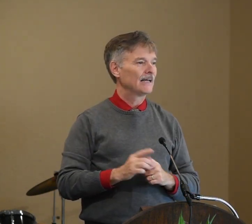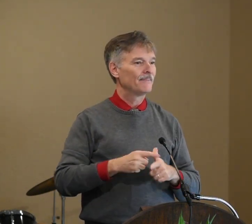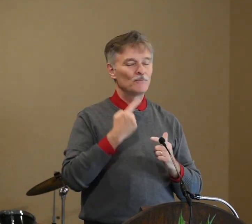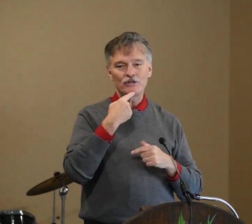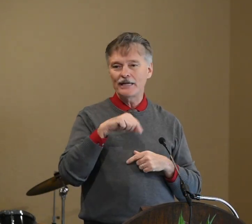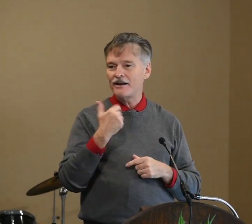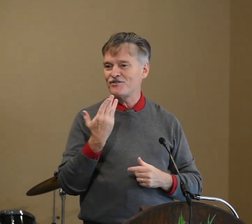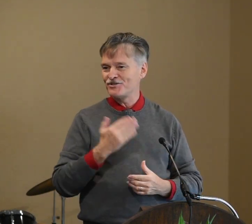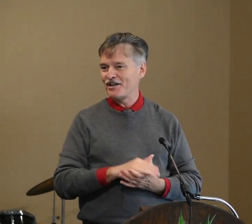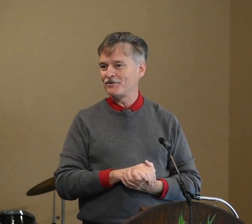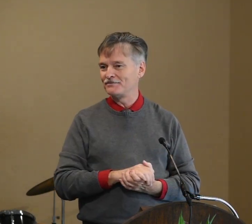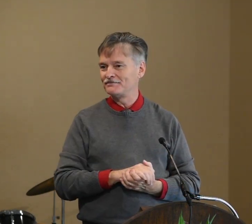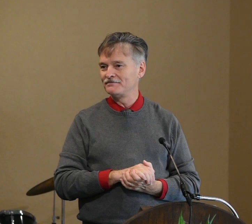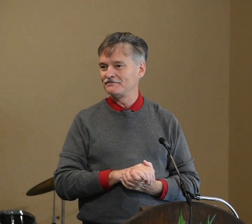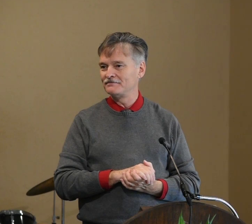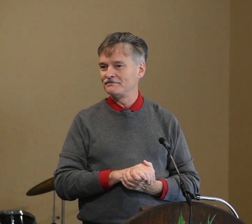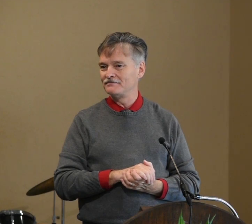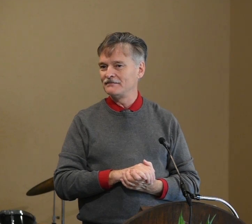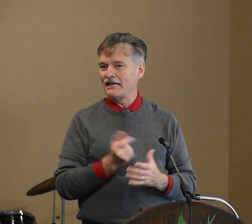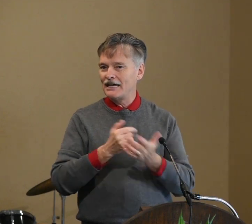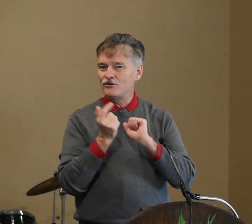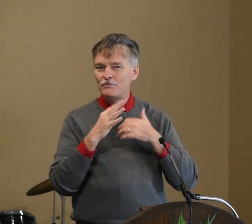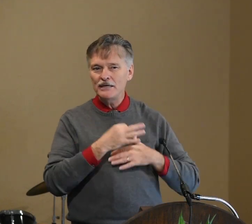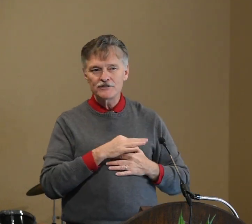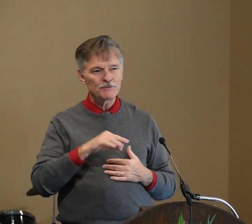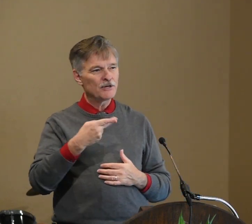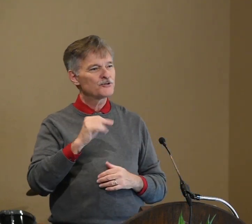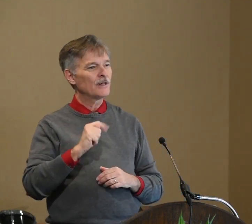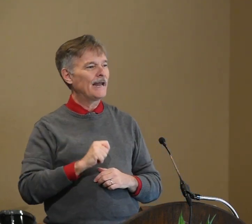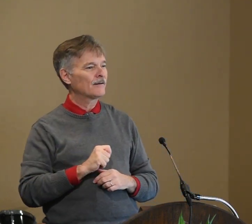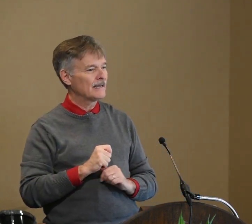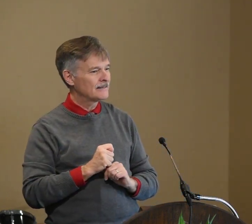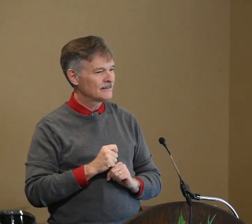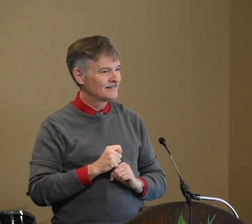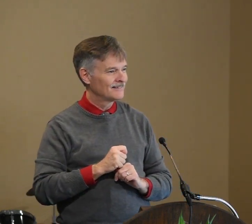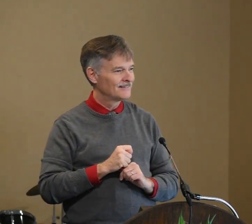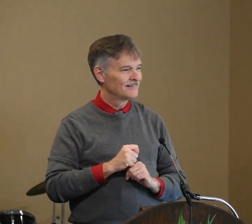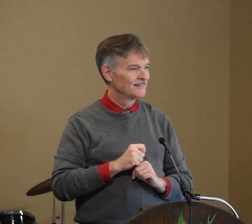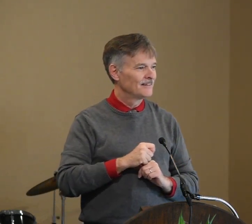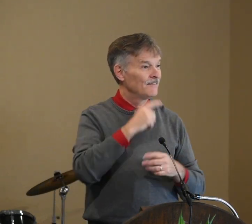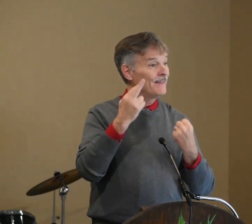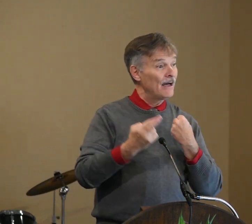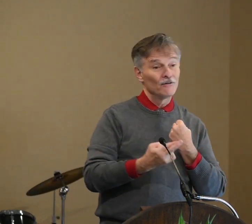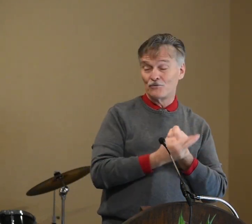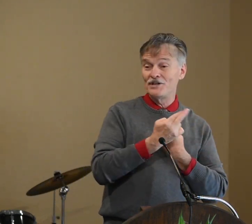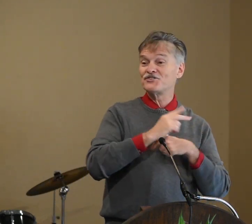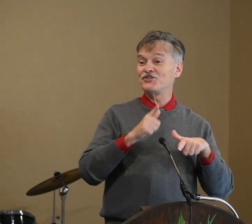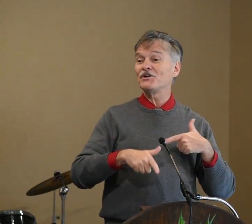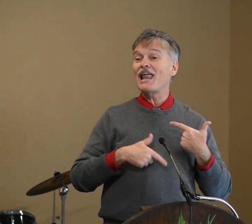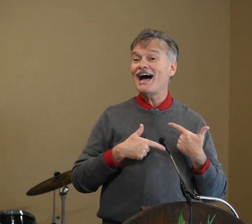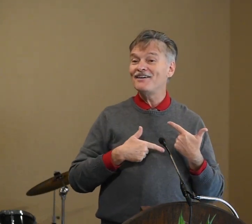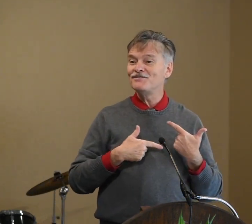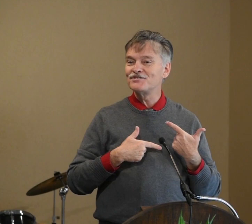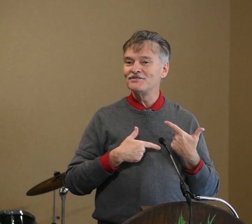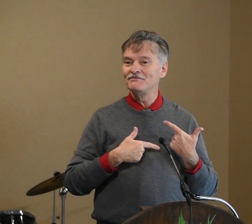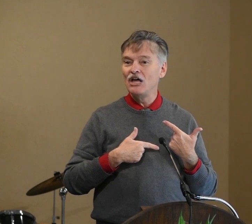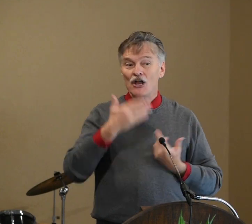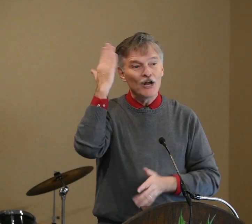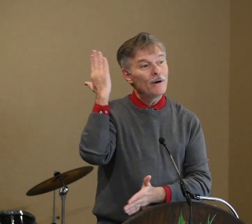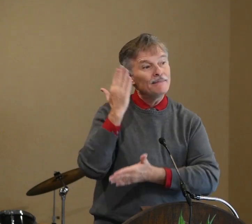And then will you let others know? Can you be a spiritual Harriet that risk your lives? Knowing